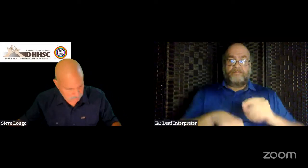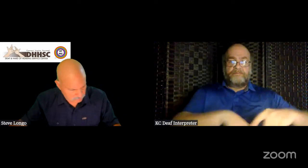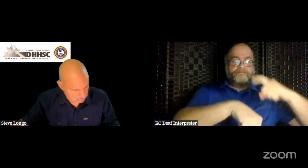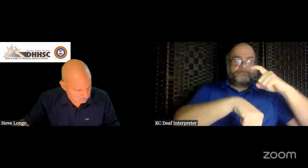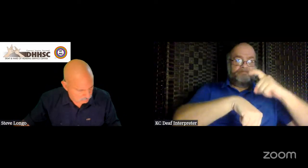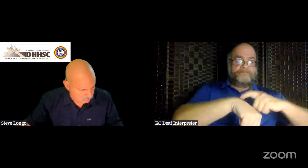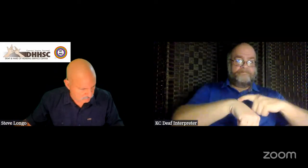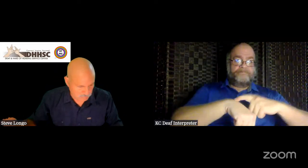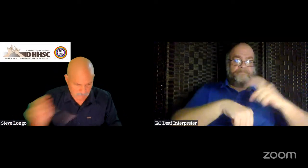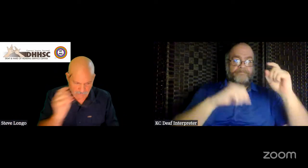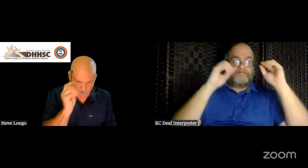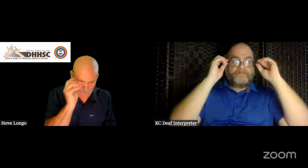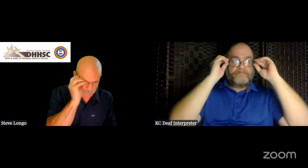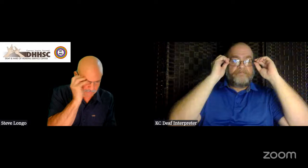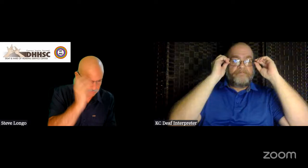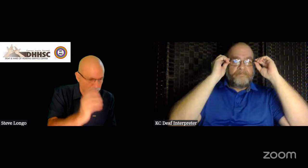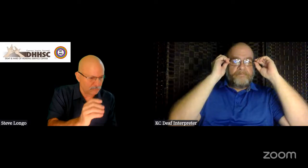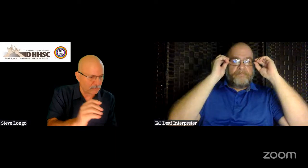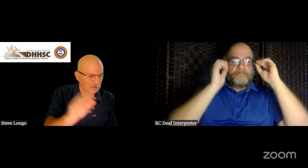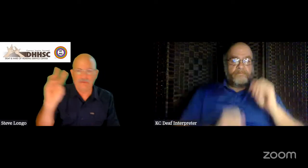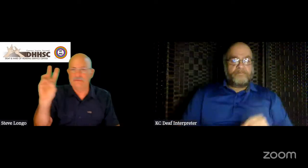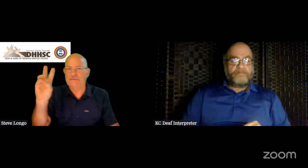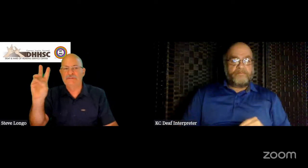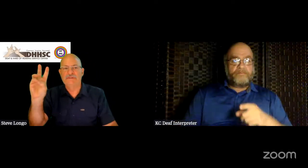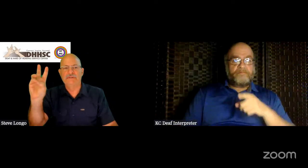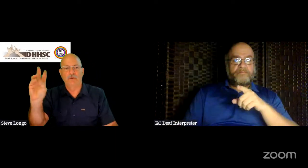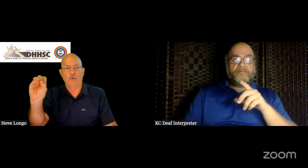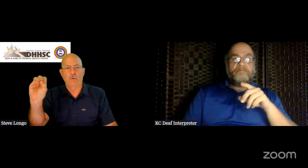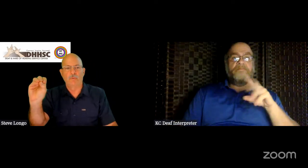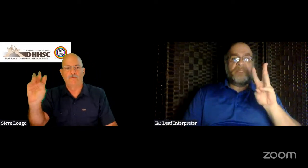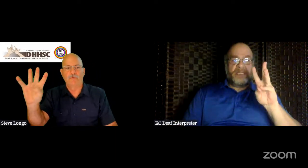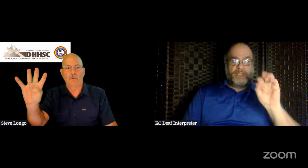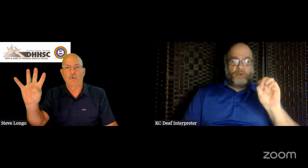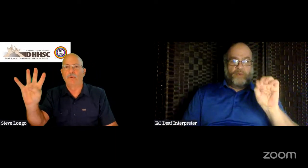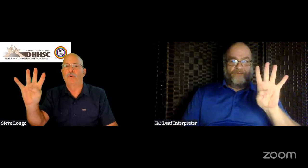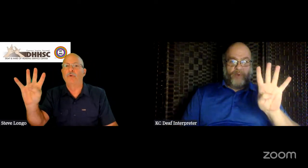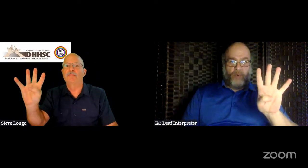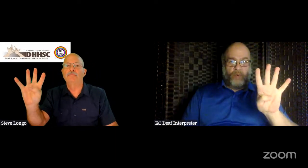We are going to commence the meeting at